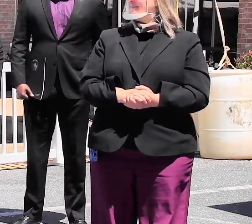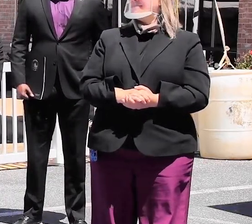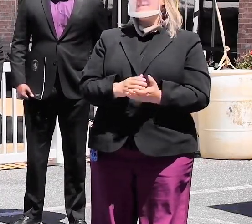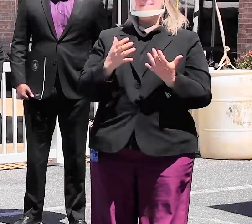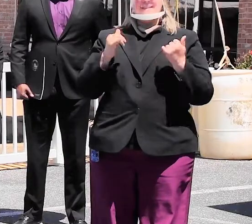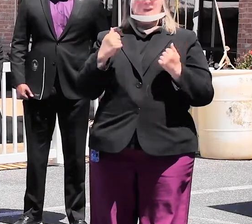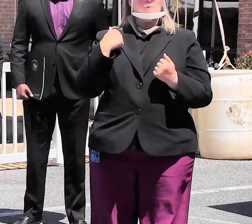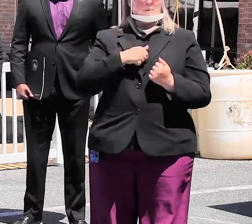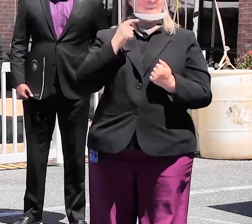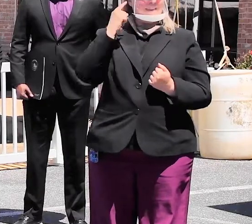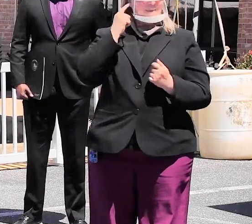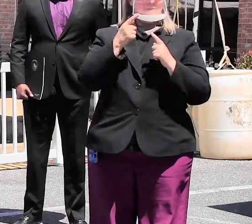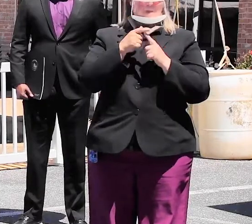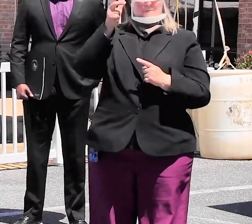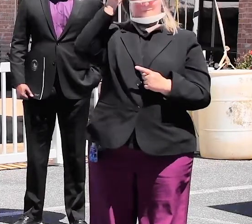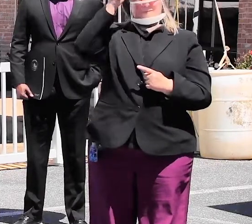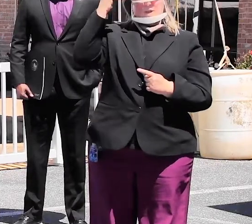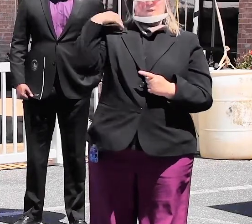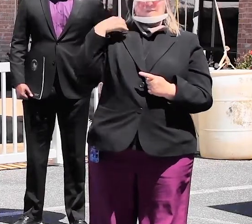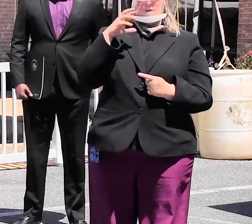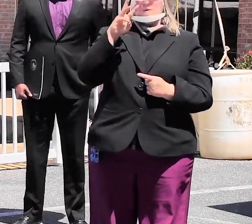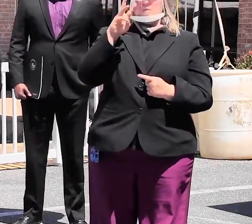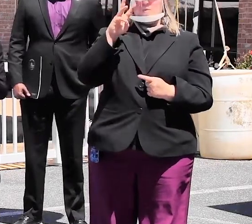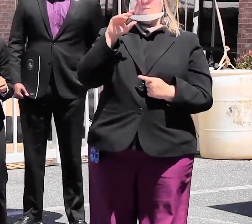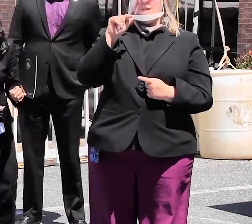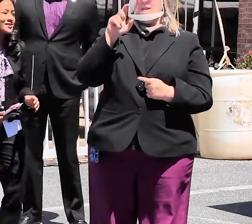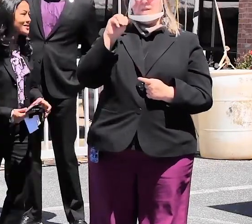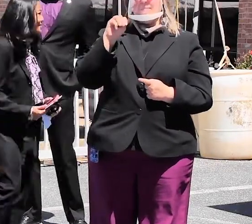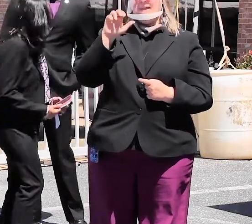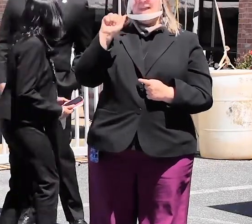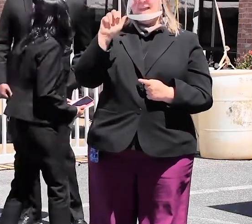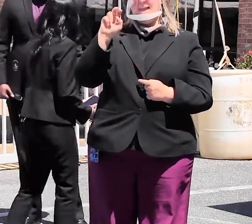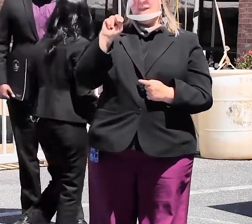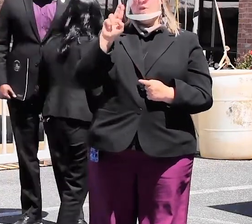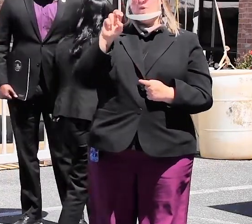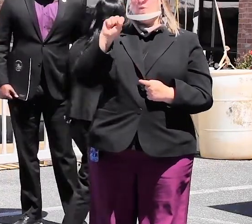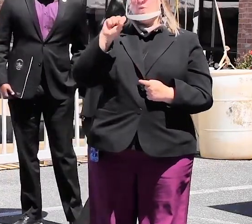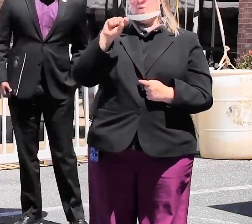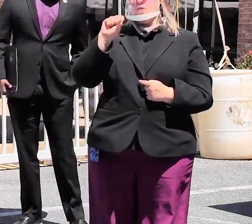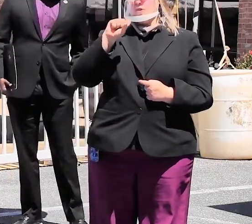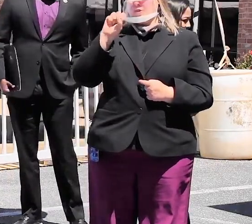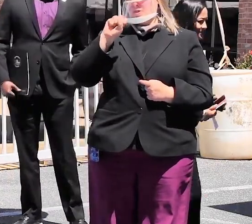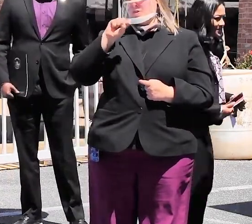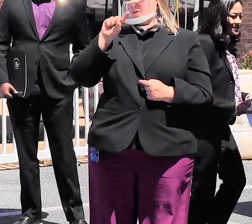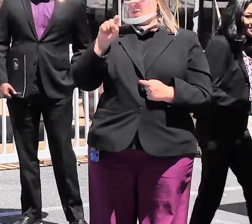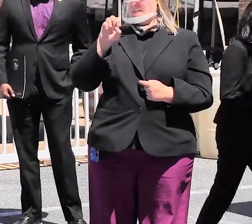Now we'll hear from Fire Chief William Anuszewski. Thank you.